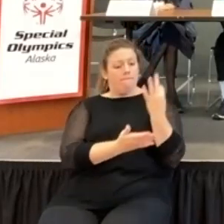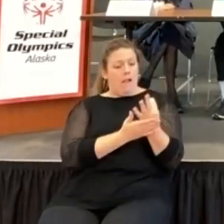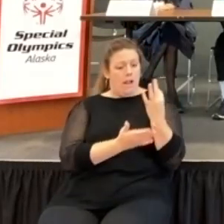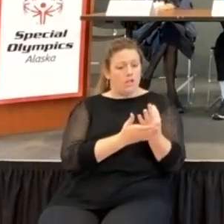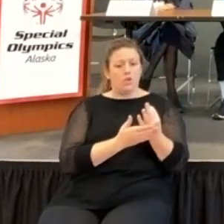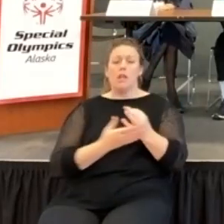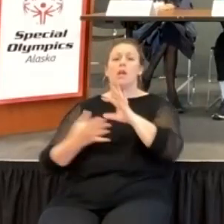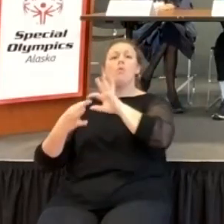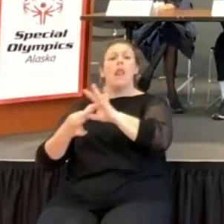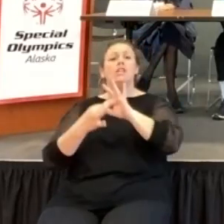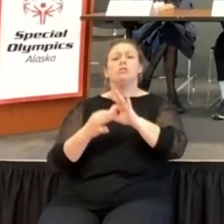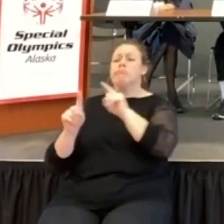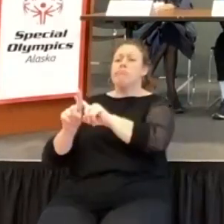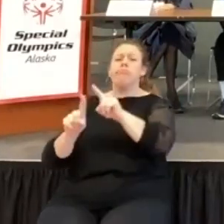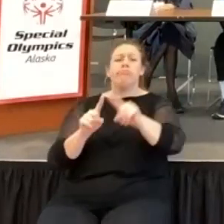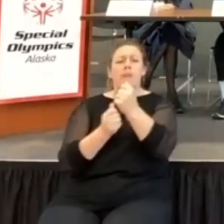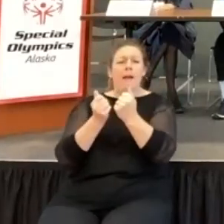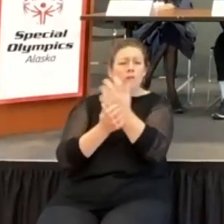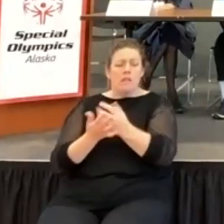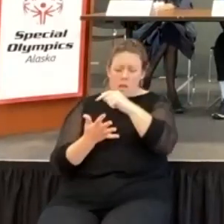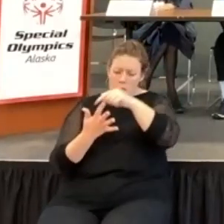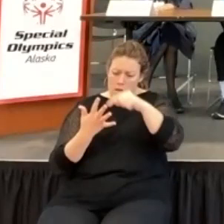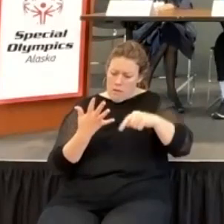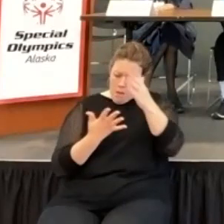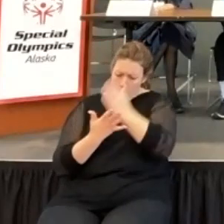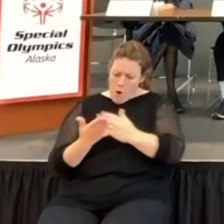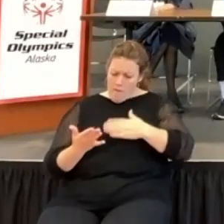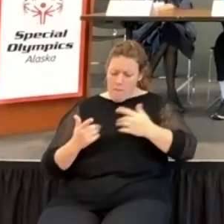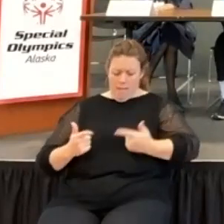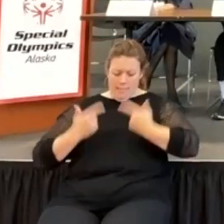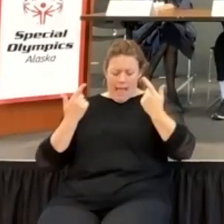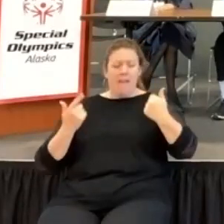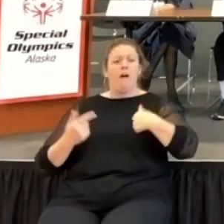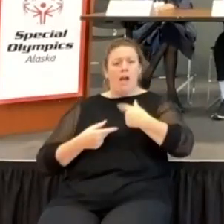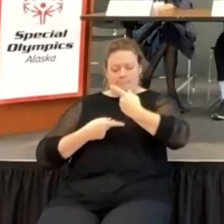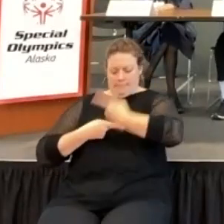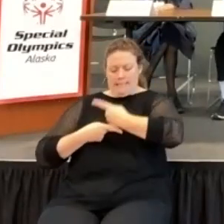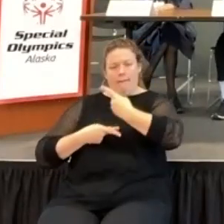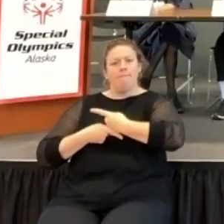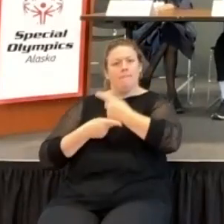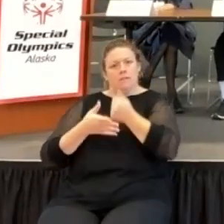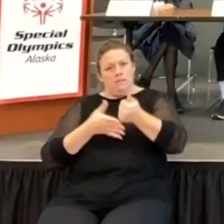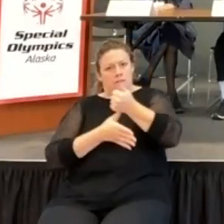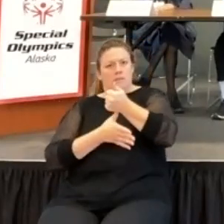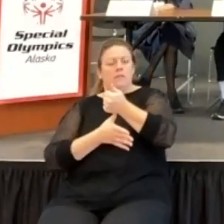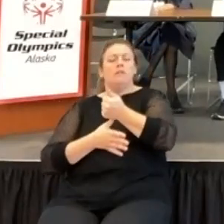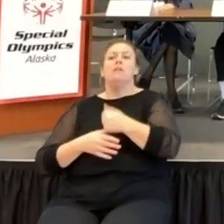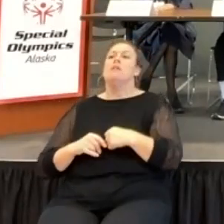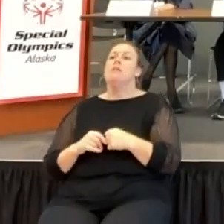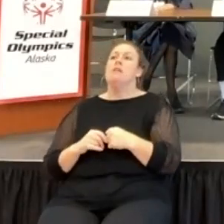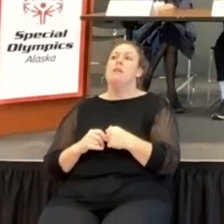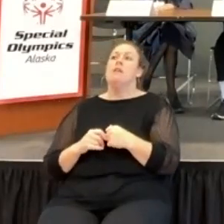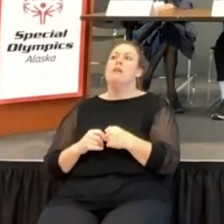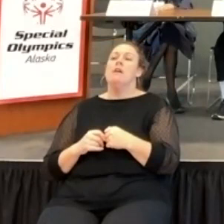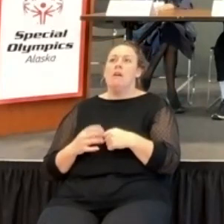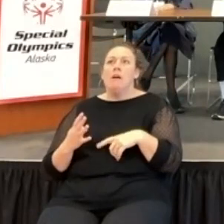each of those. And I try to do good self-care in each of those areas. And then lastly, I have